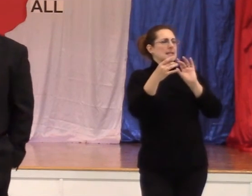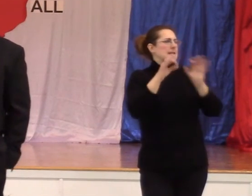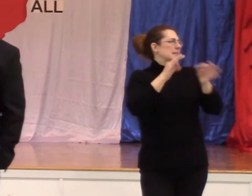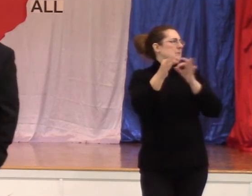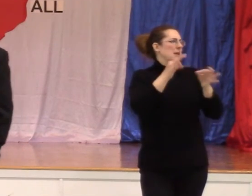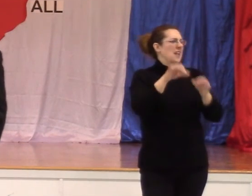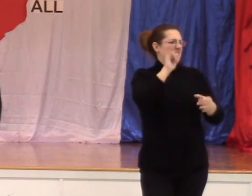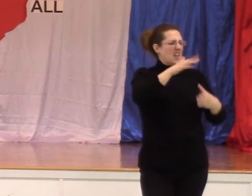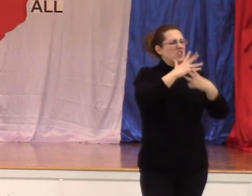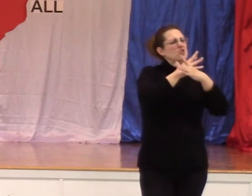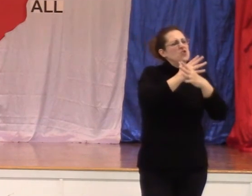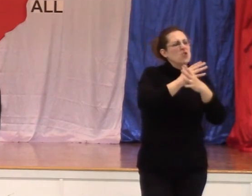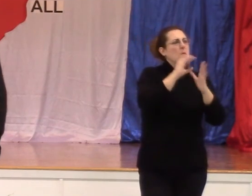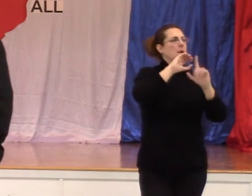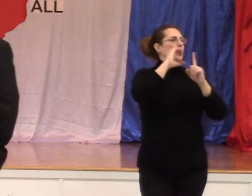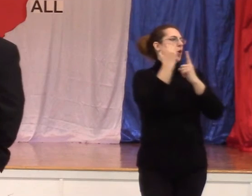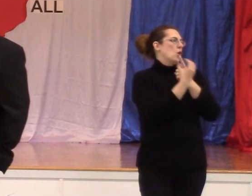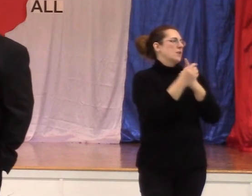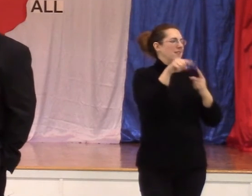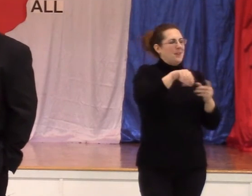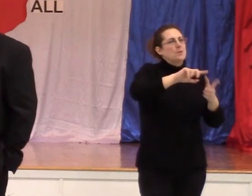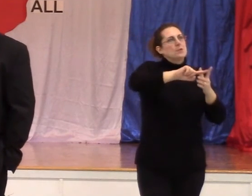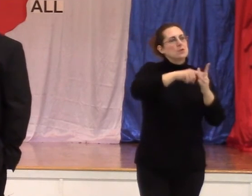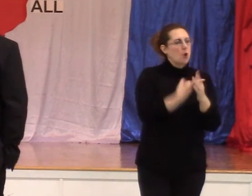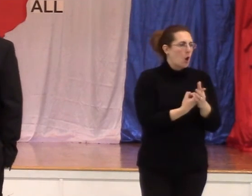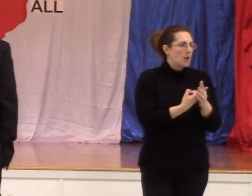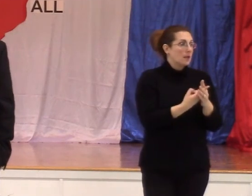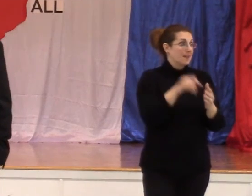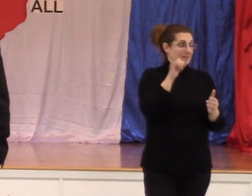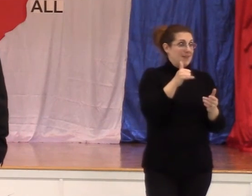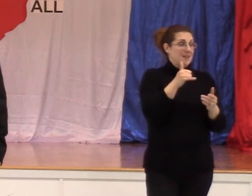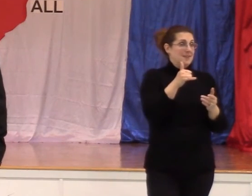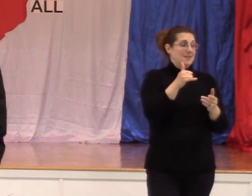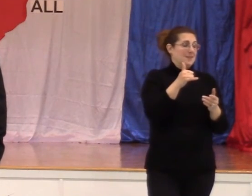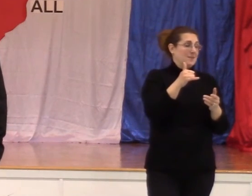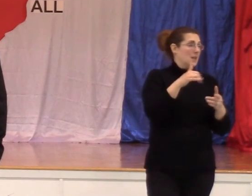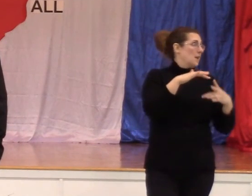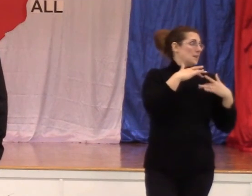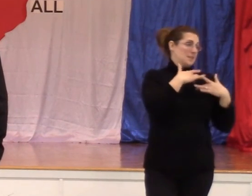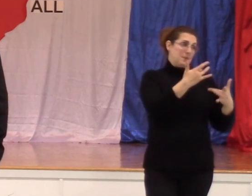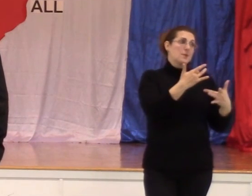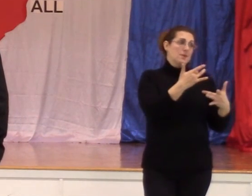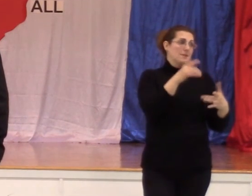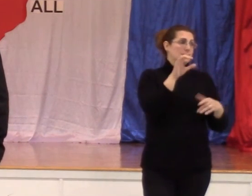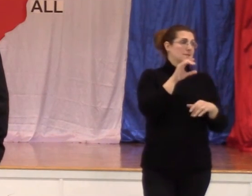they were just starting, those kind of ideas, very prevalent in our synod today.